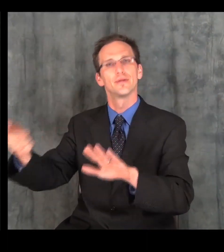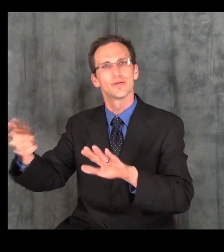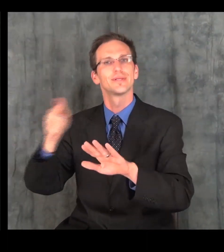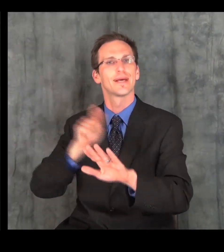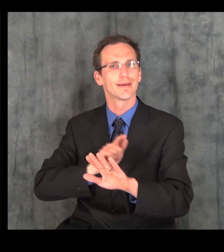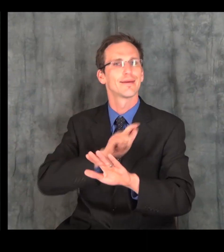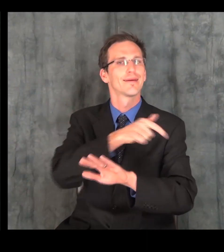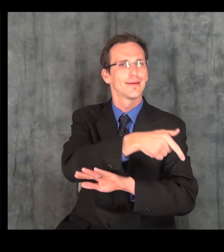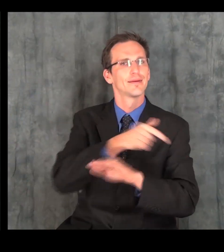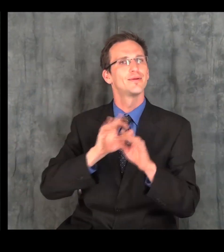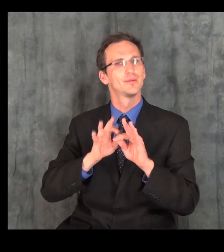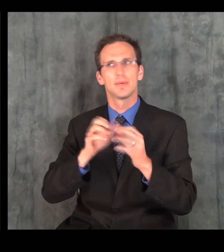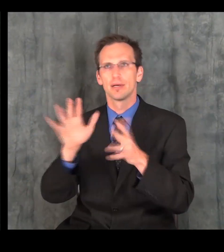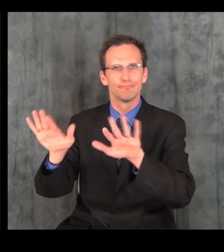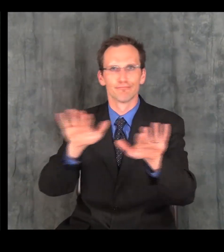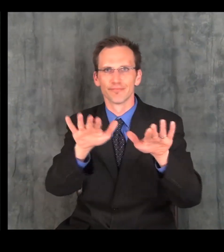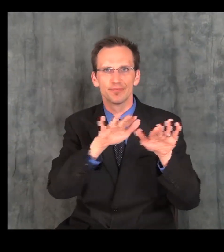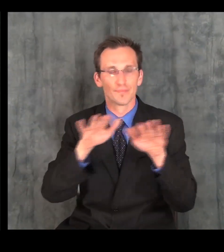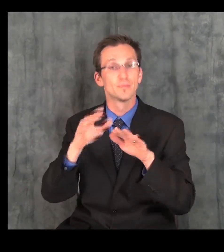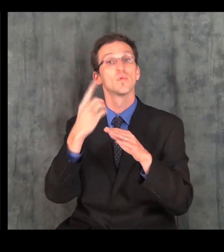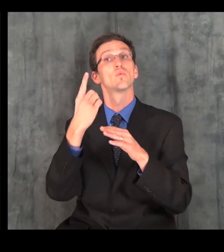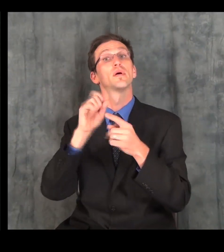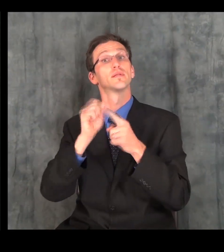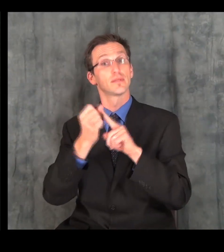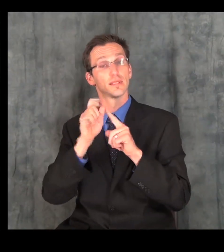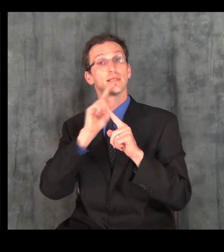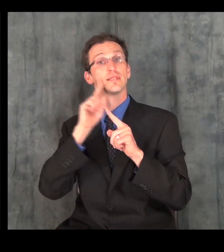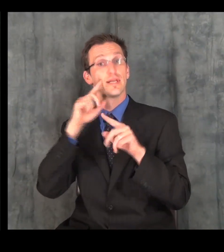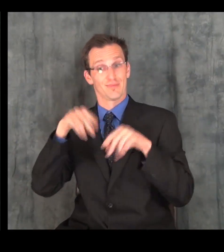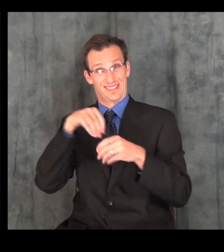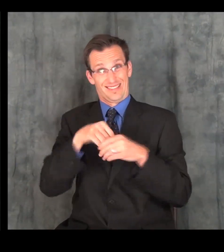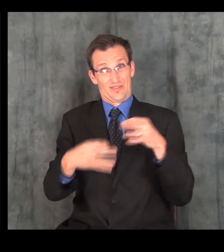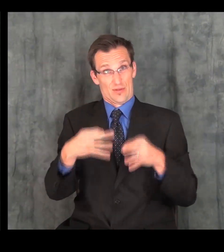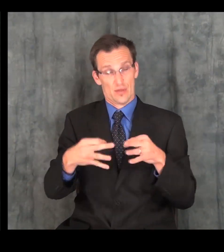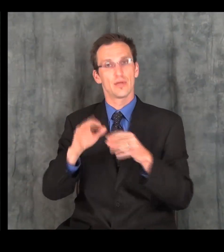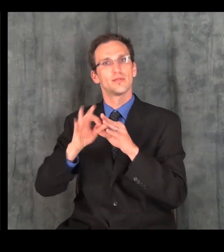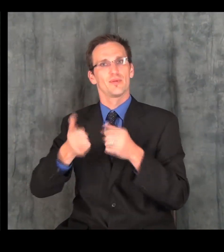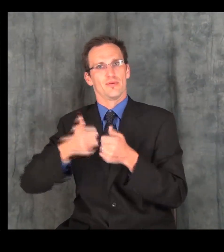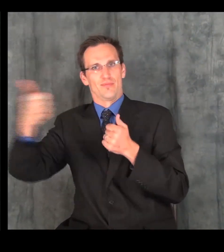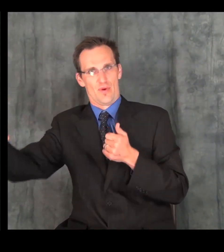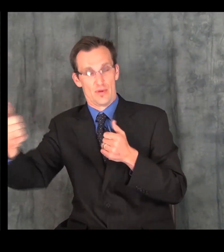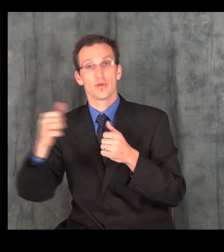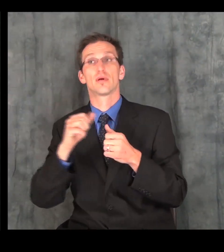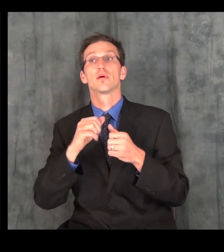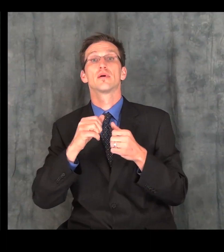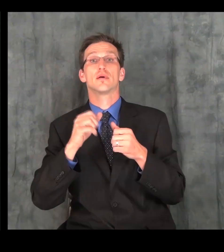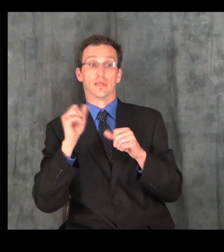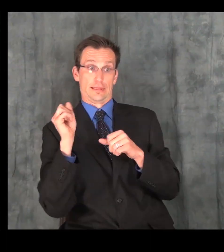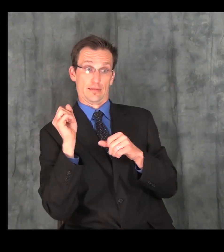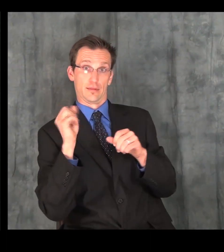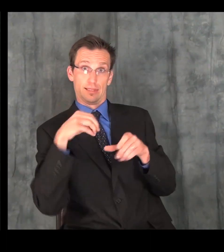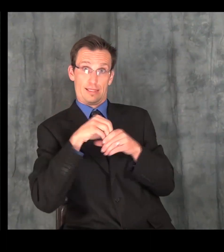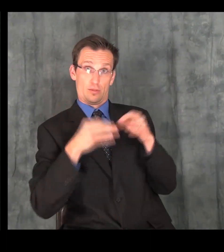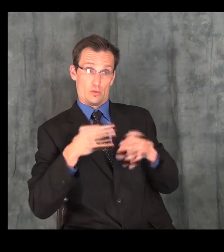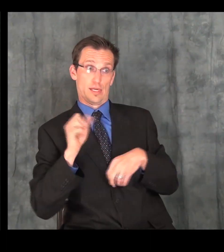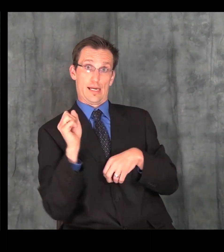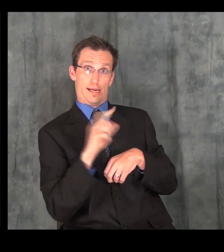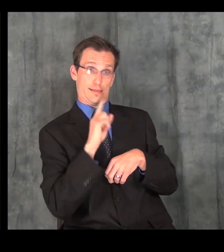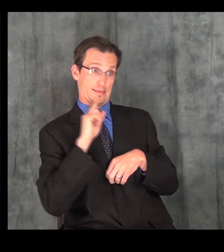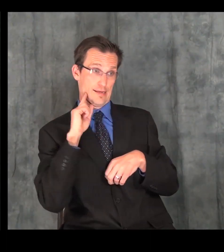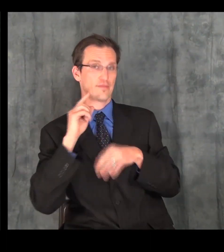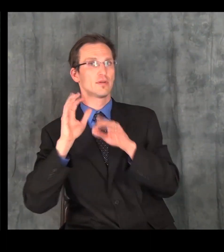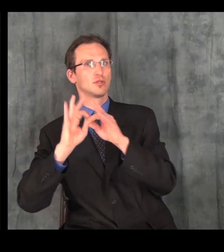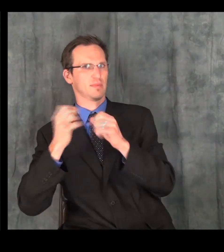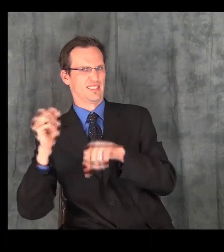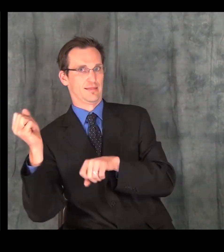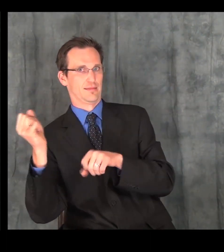deaf person was in the courtroom, the interpreter was remote, the deaf person was asked a question, so the interpreter signed the question, and when the deaf